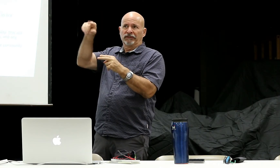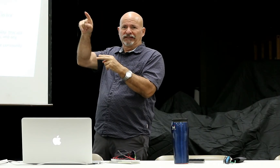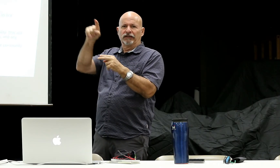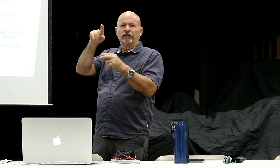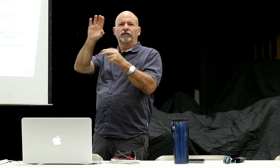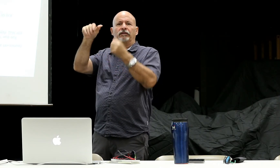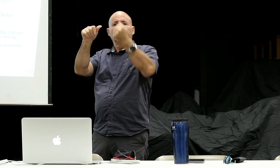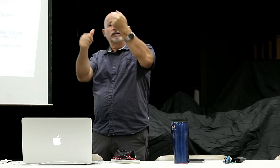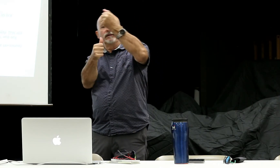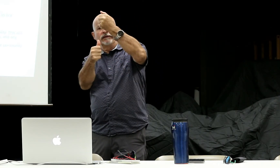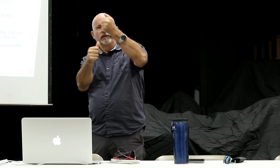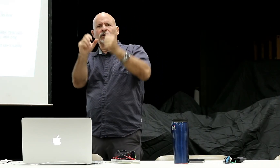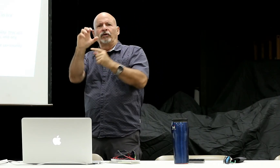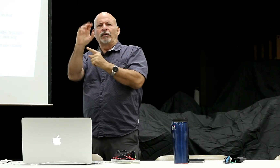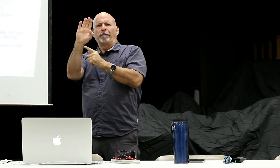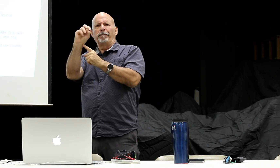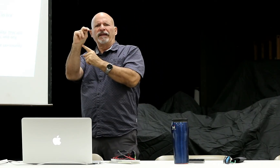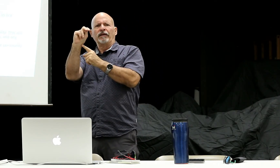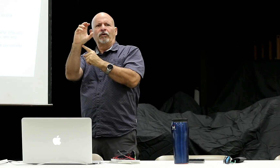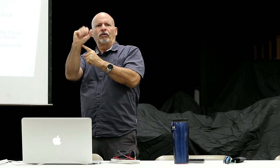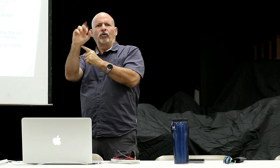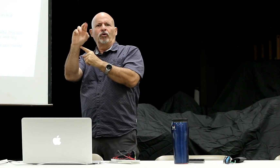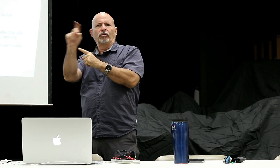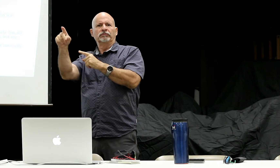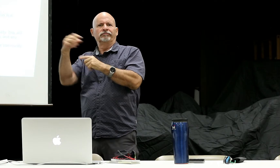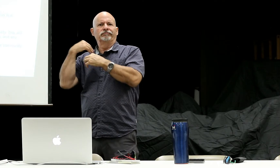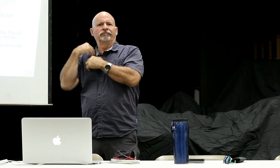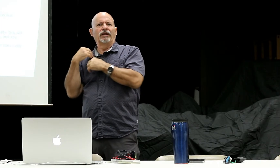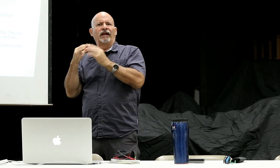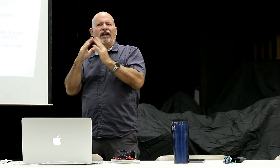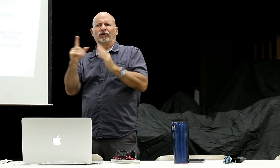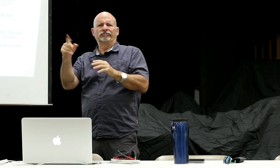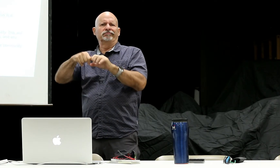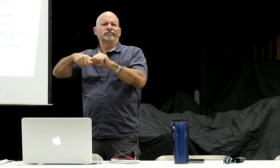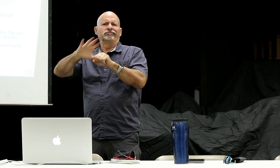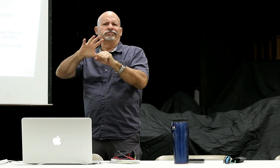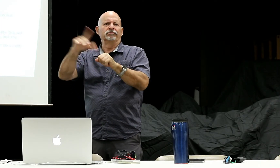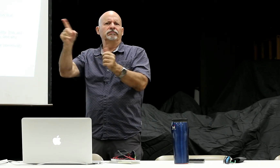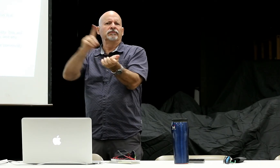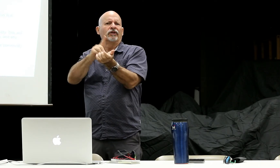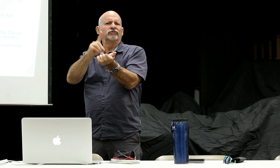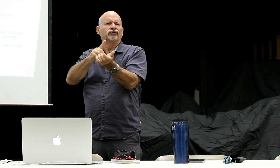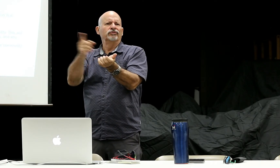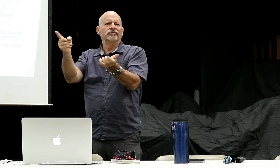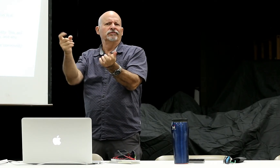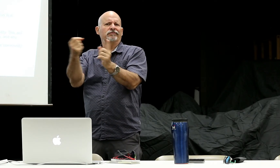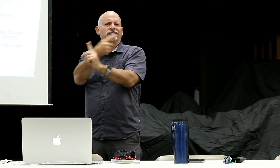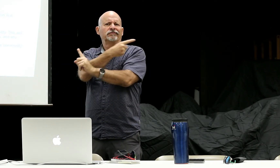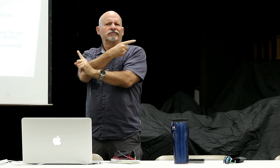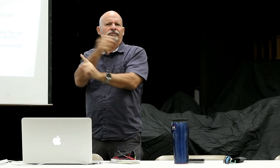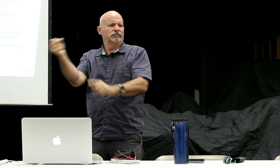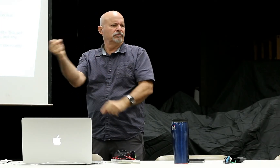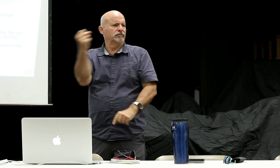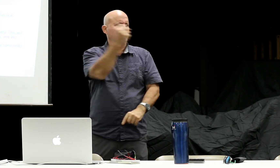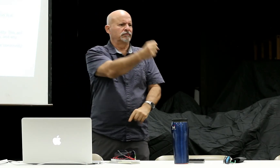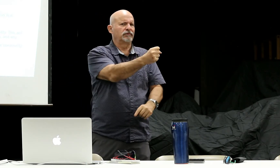For a different issue or a concern for the community. I just went through some